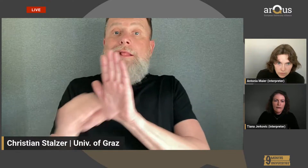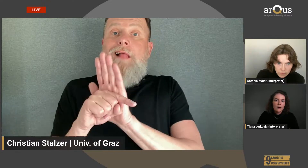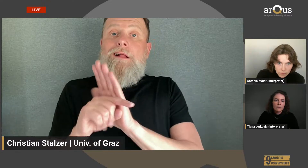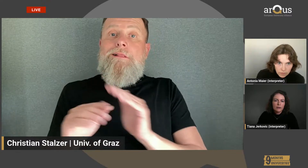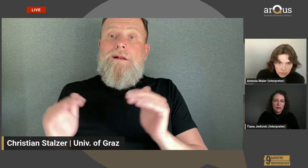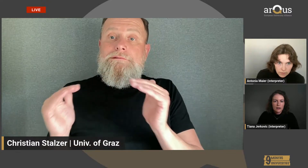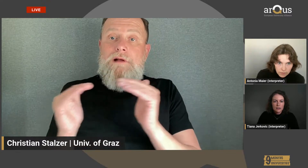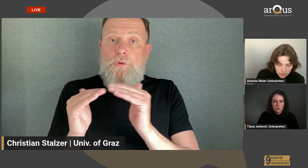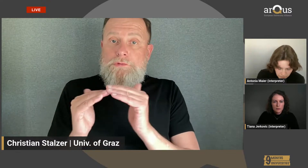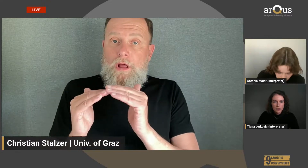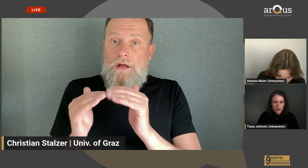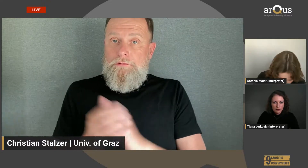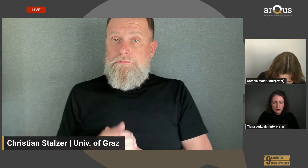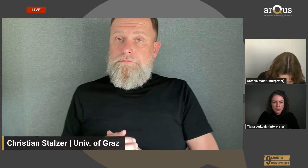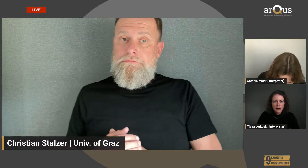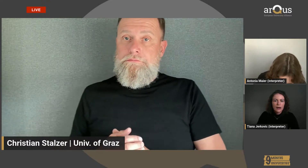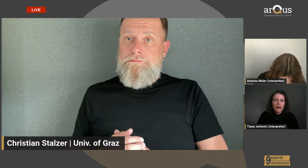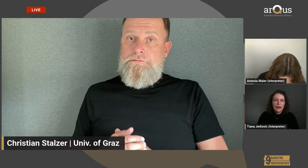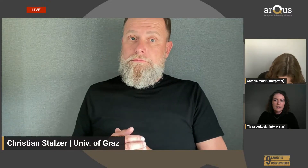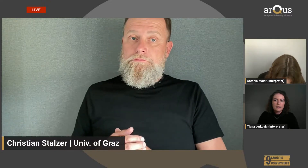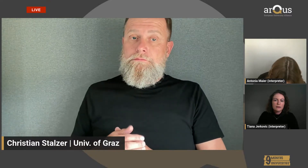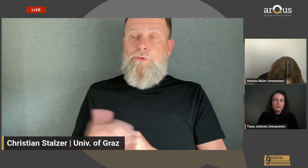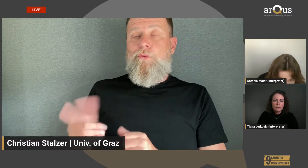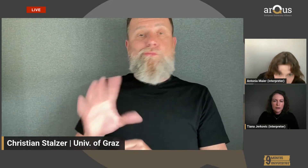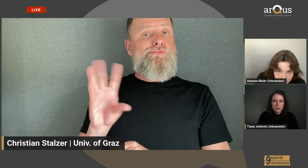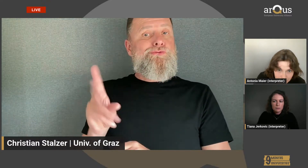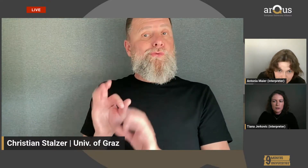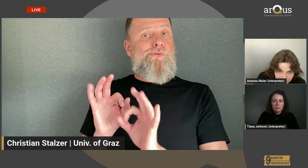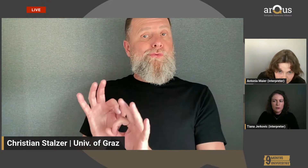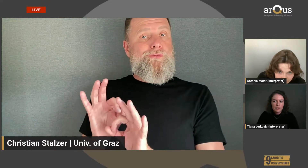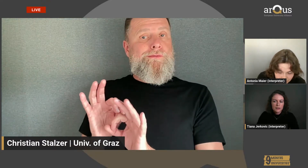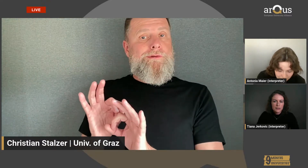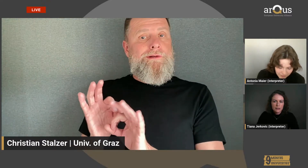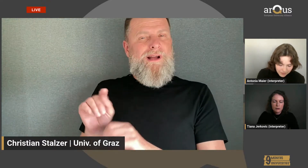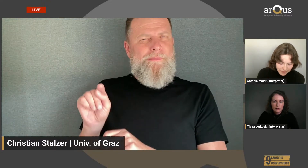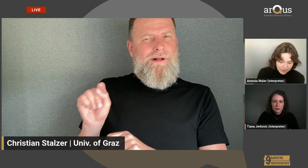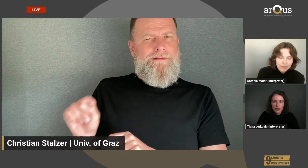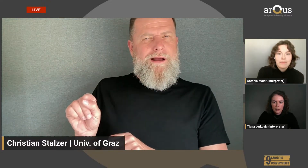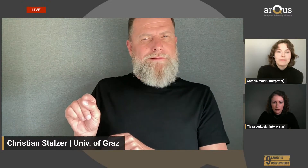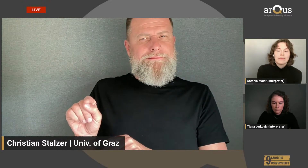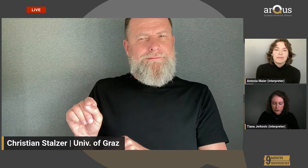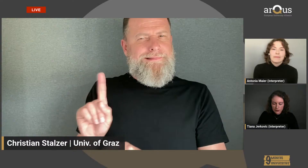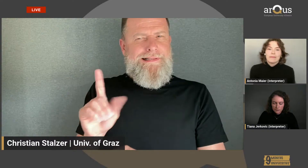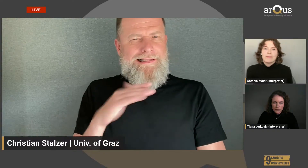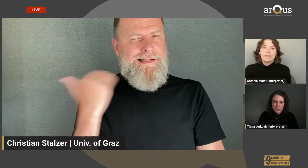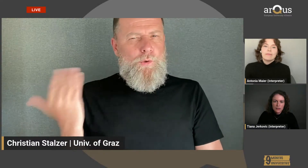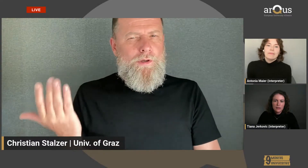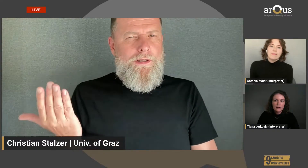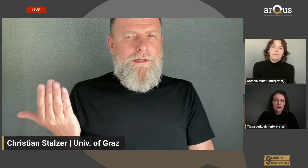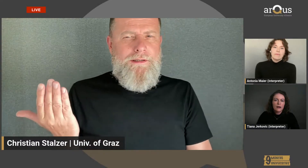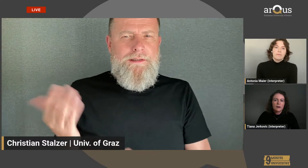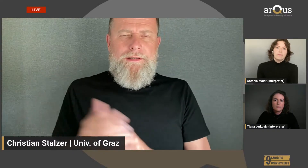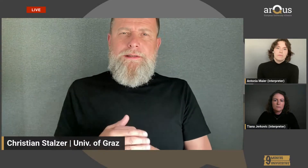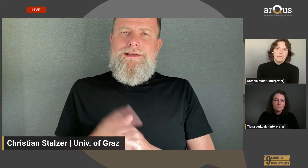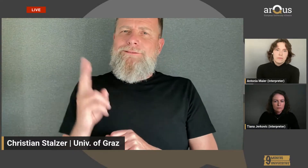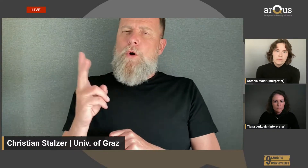aids where the cost is being covered. And for example, employers can also have